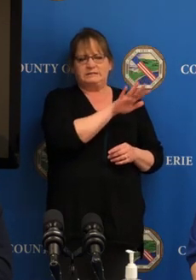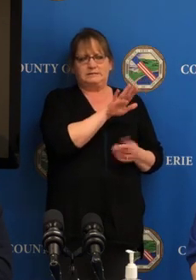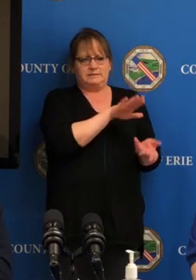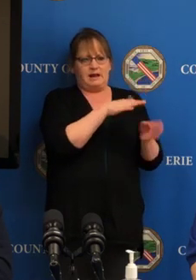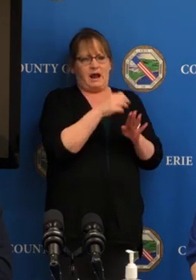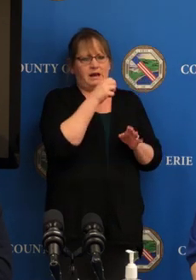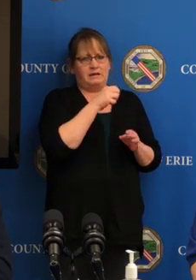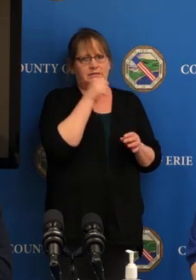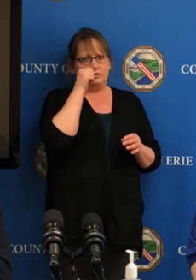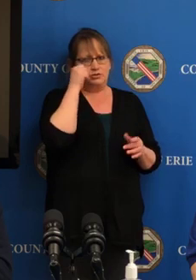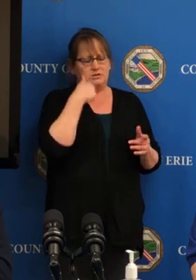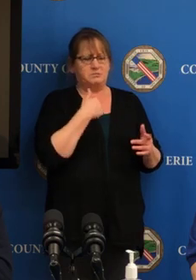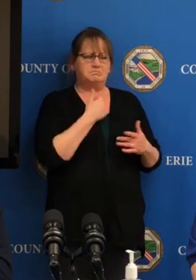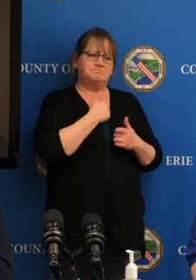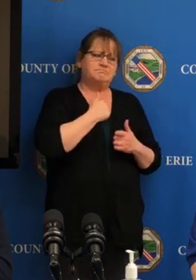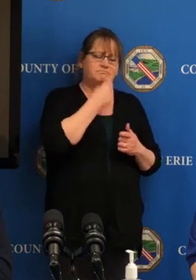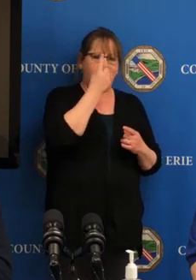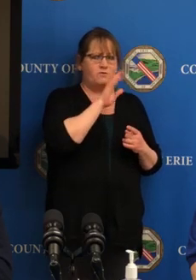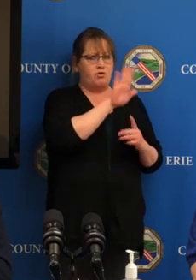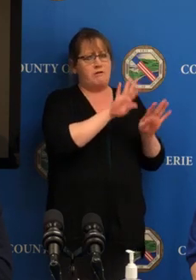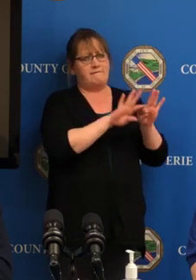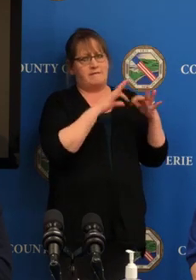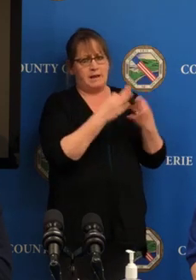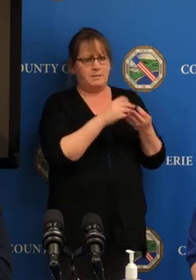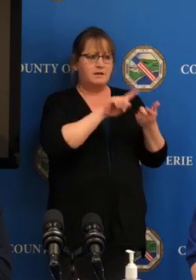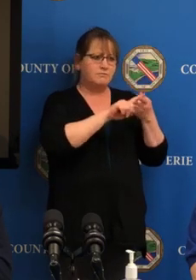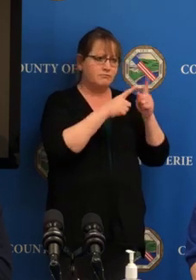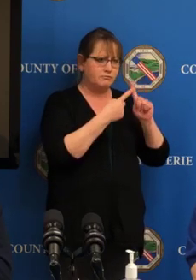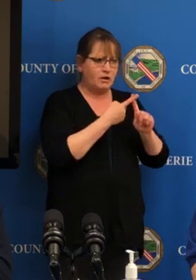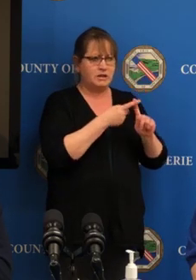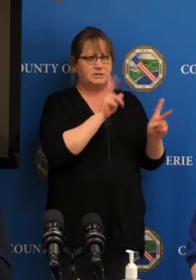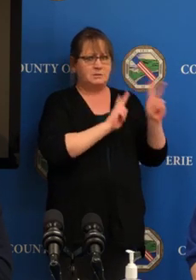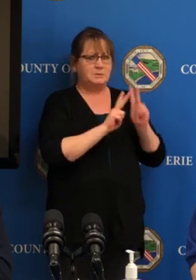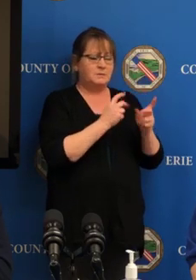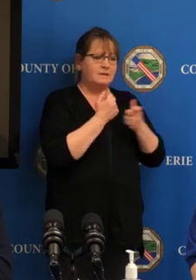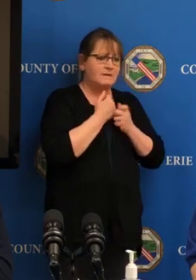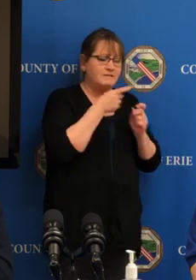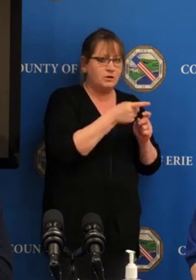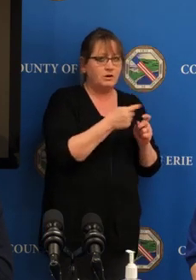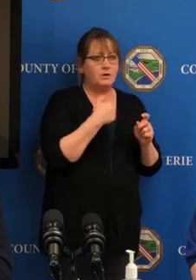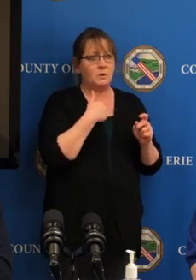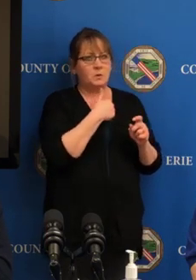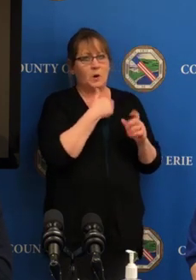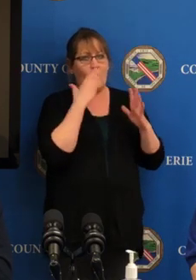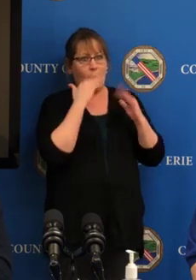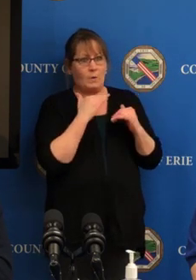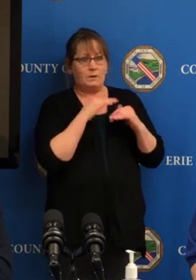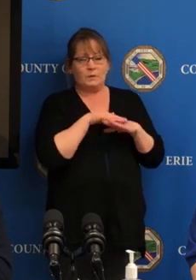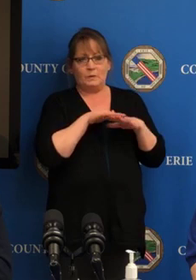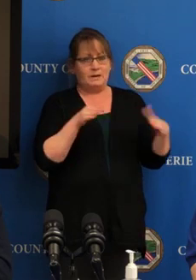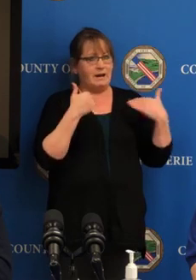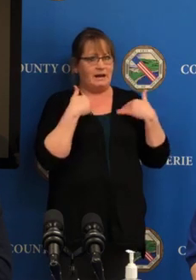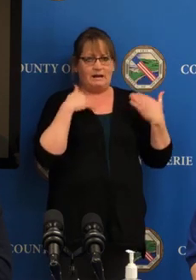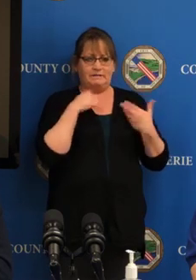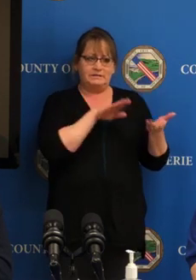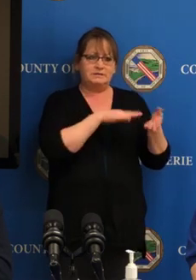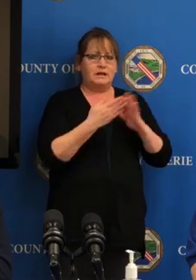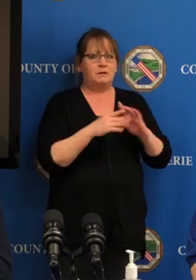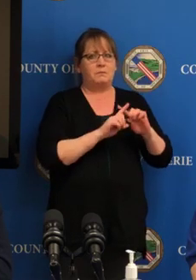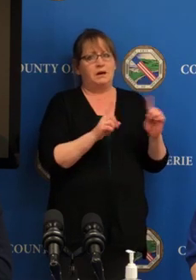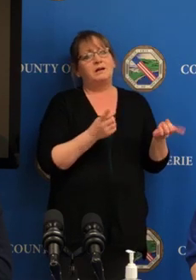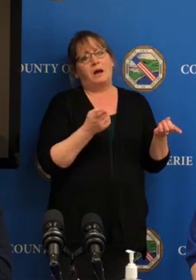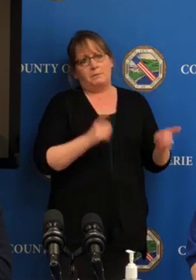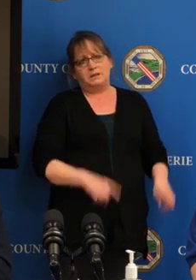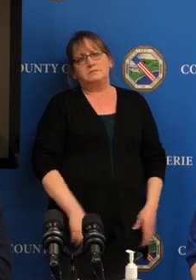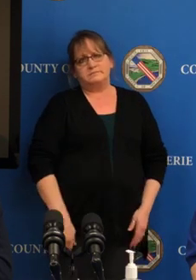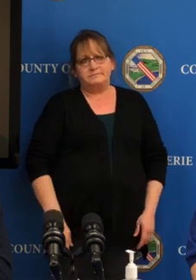my deepest condolences to her family, friends, and loved ones. We were hoping that we wouldn't have a death in our community, but we did,